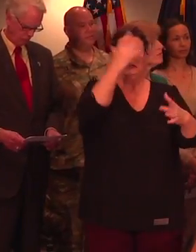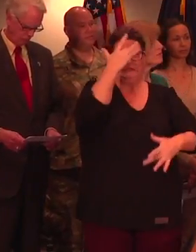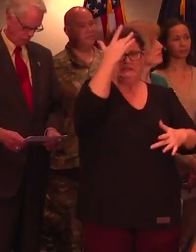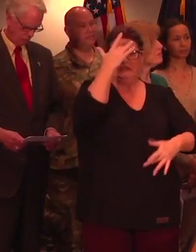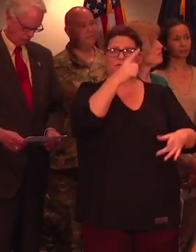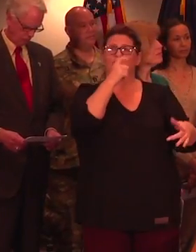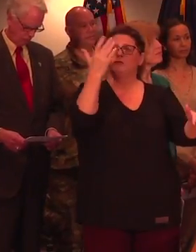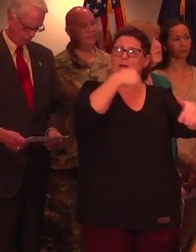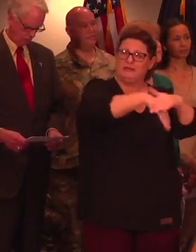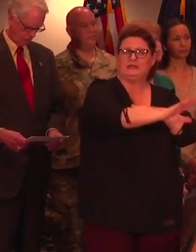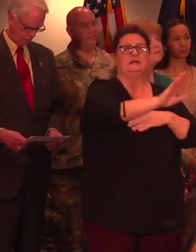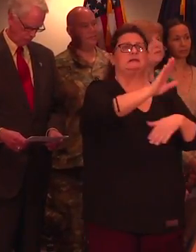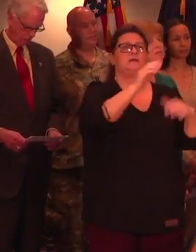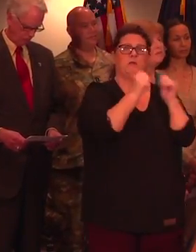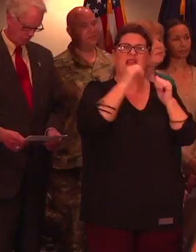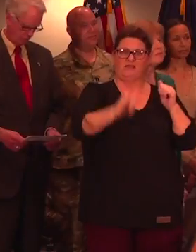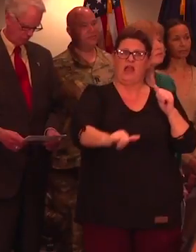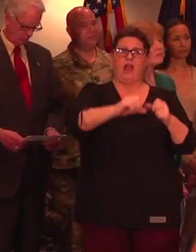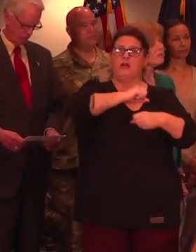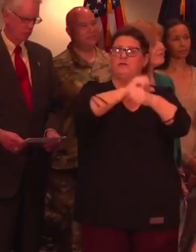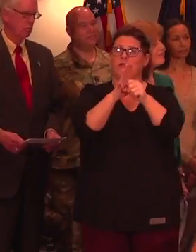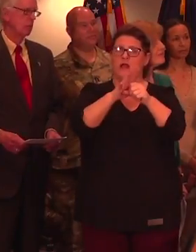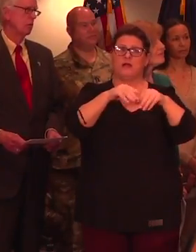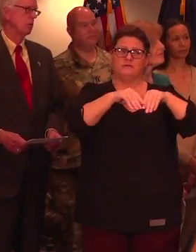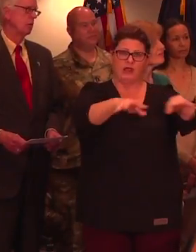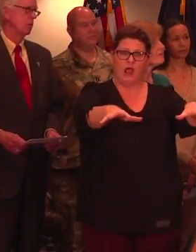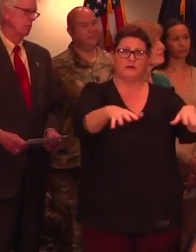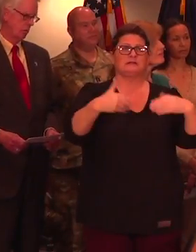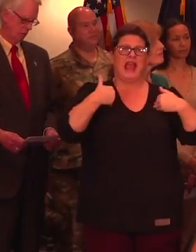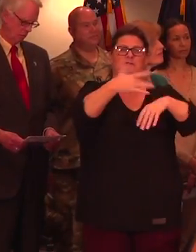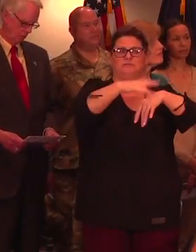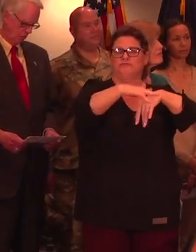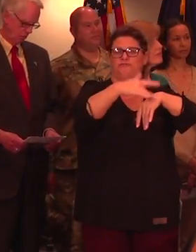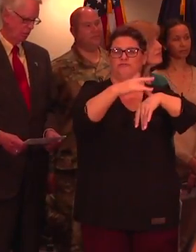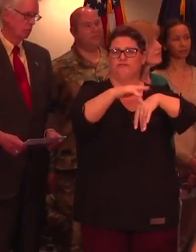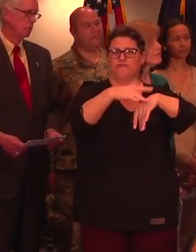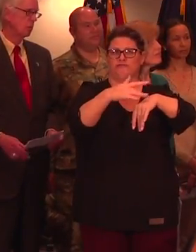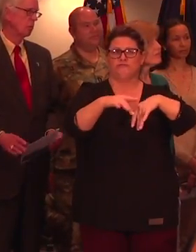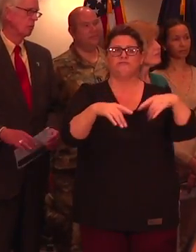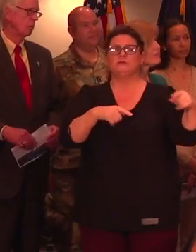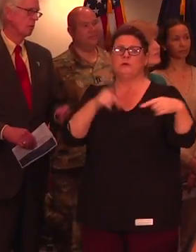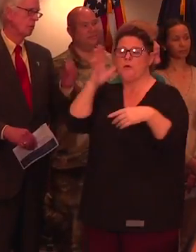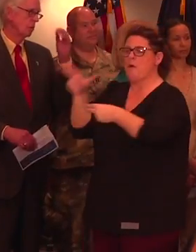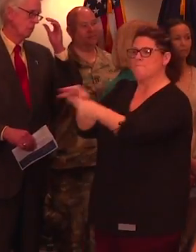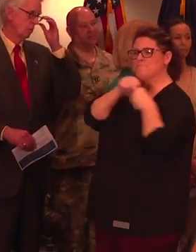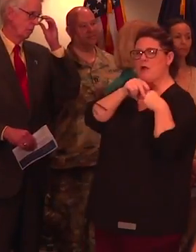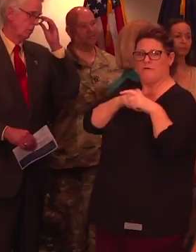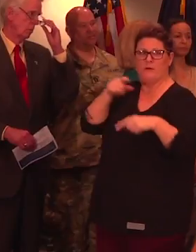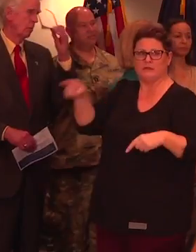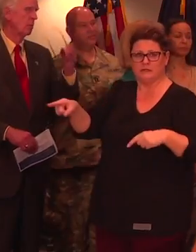those who come into the hospital with this virus. And they'll have room and have capacity to do that. I'm